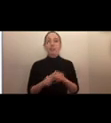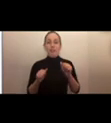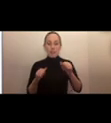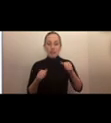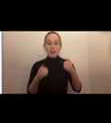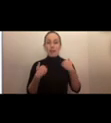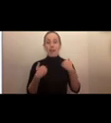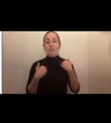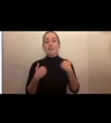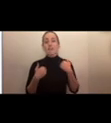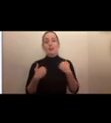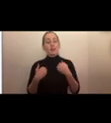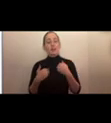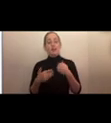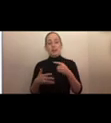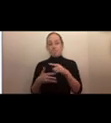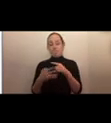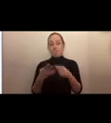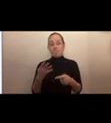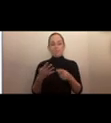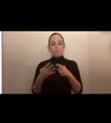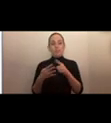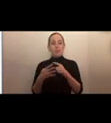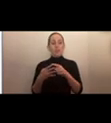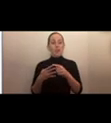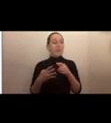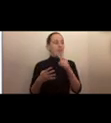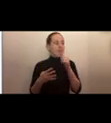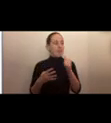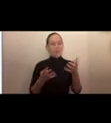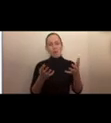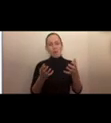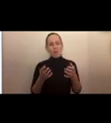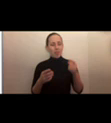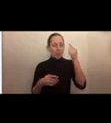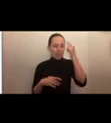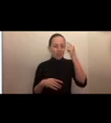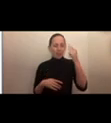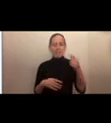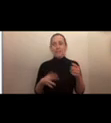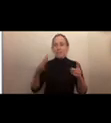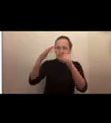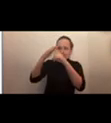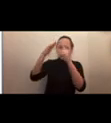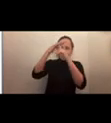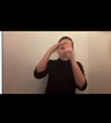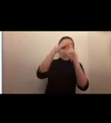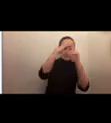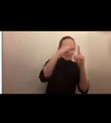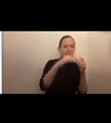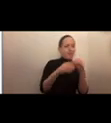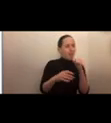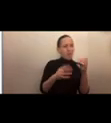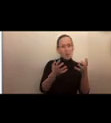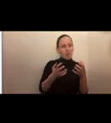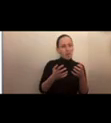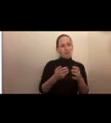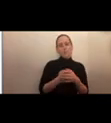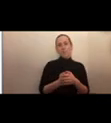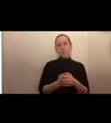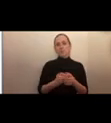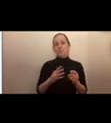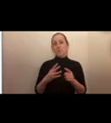OCD is a type of anxiety which can have 4 different things.